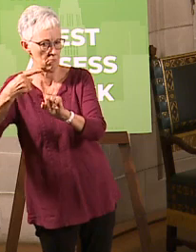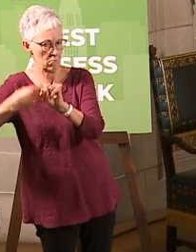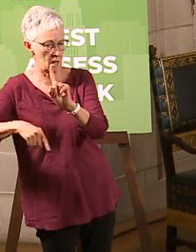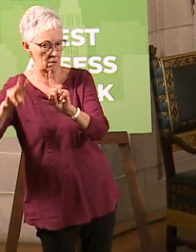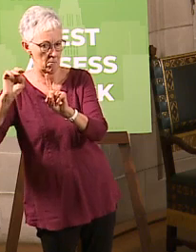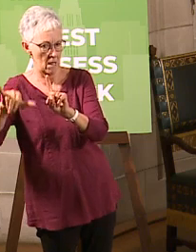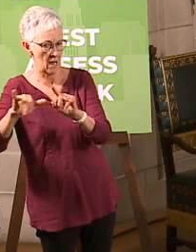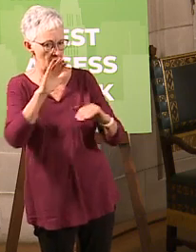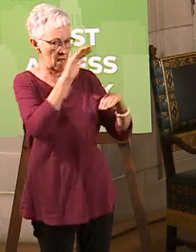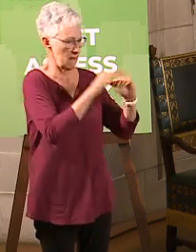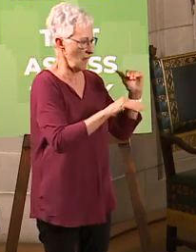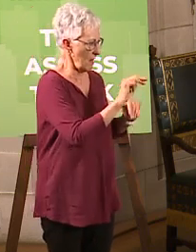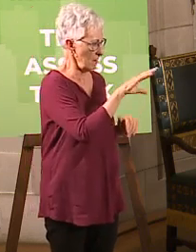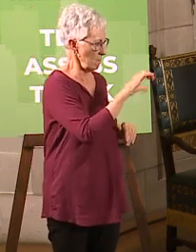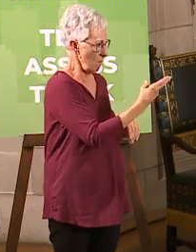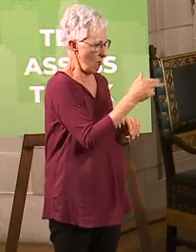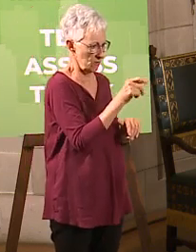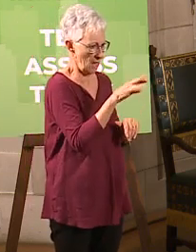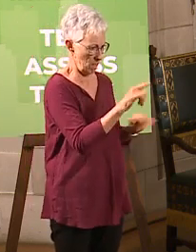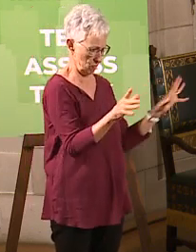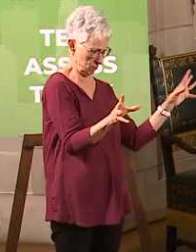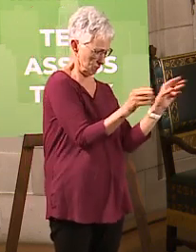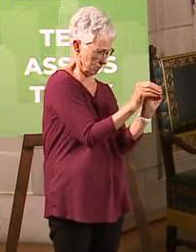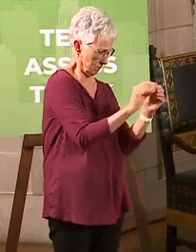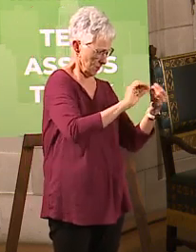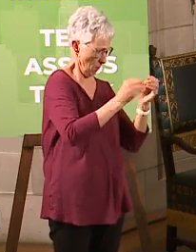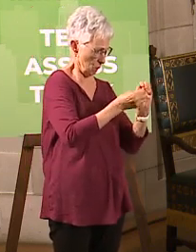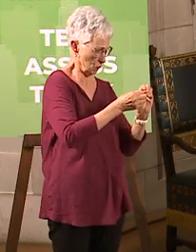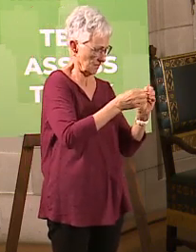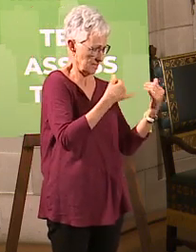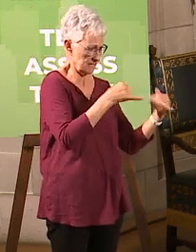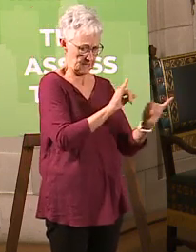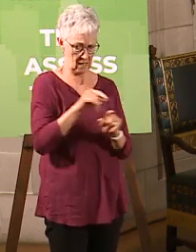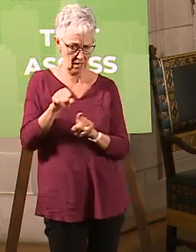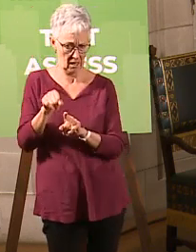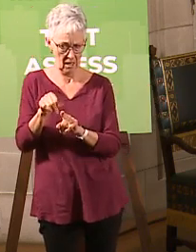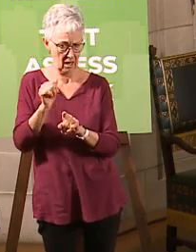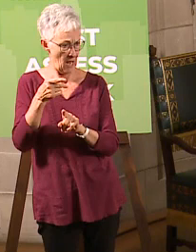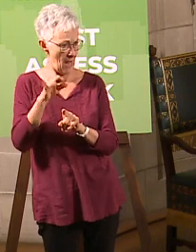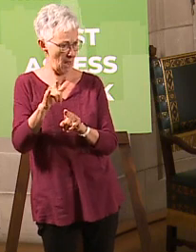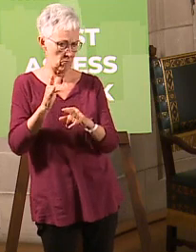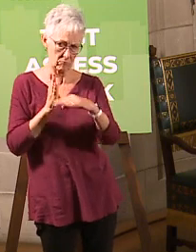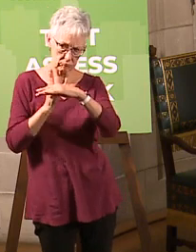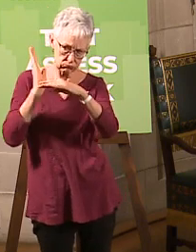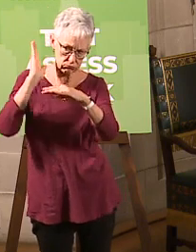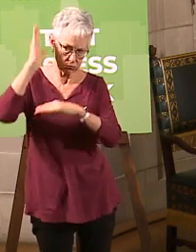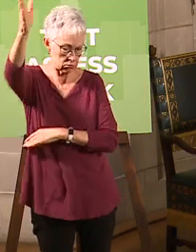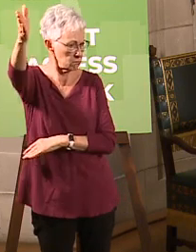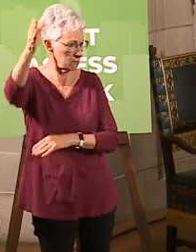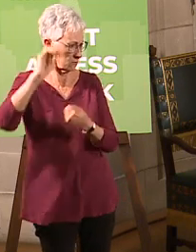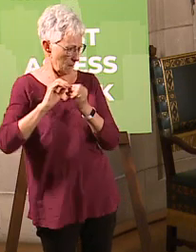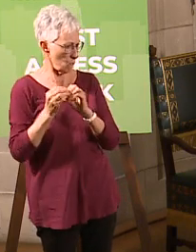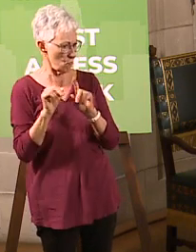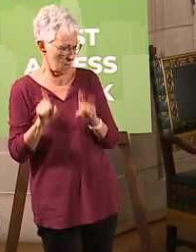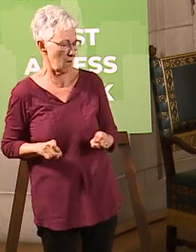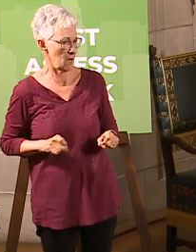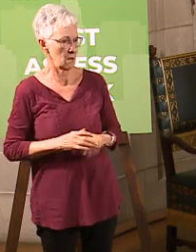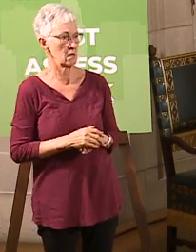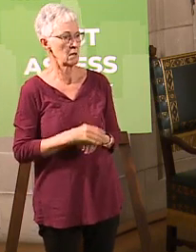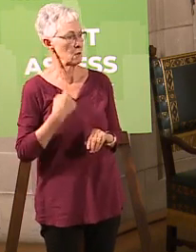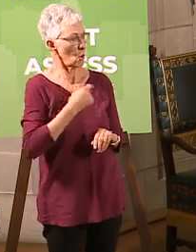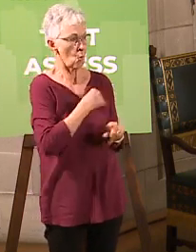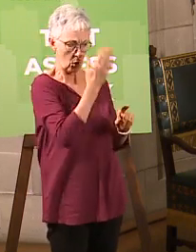over 100,000 people, or we've done over 100,000 tests here in the state of Nebraska. And going back to the middle part of April, when I think